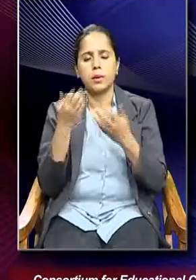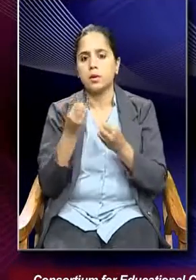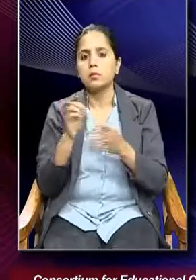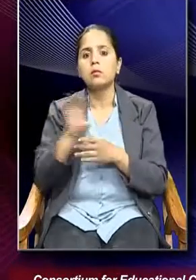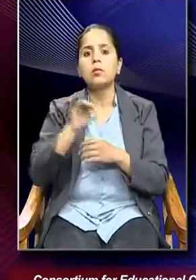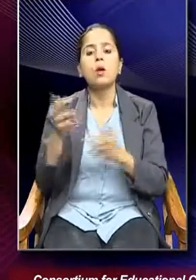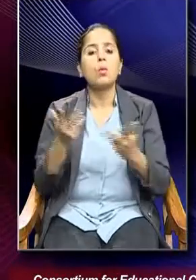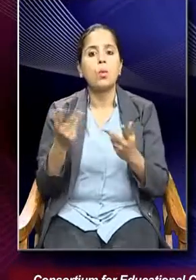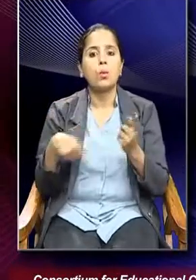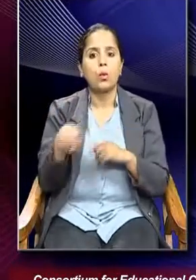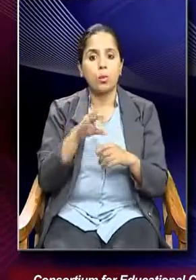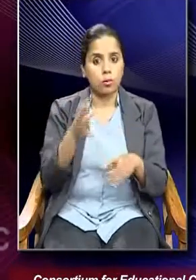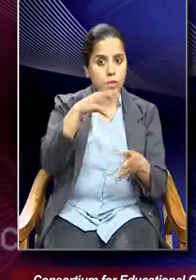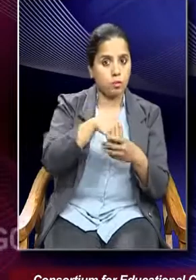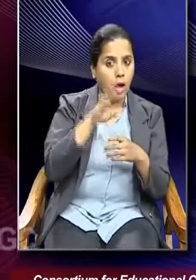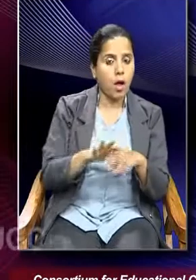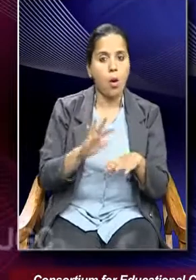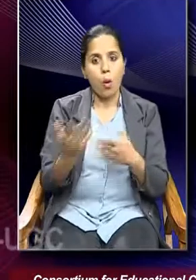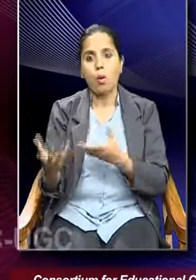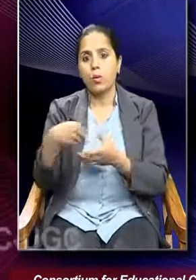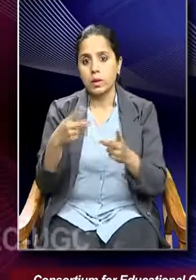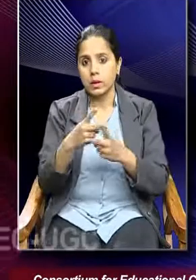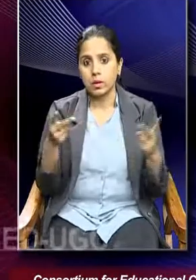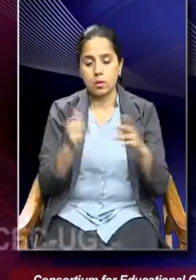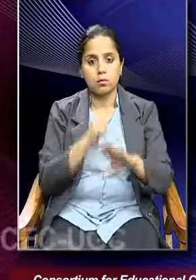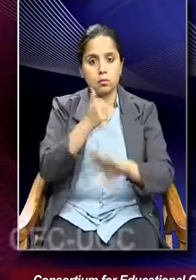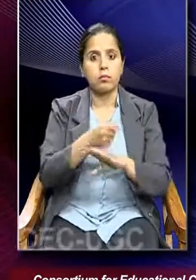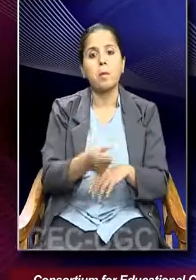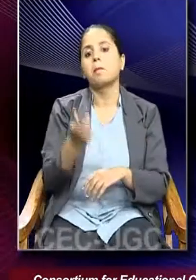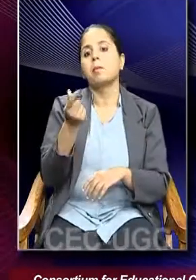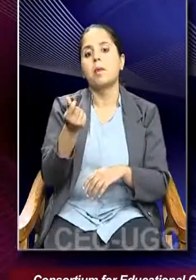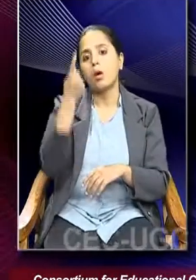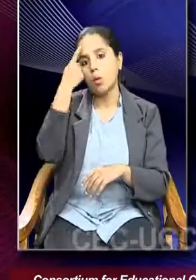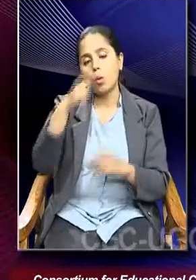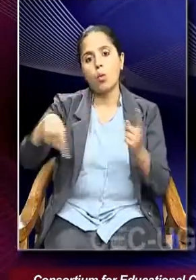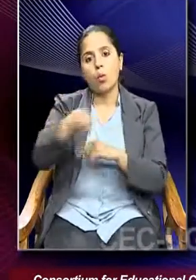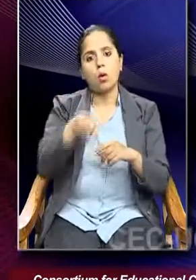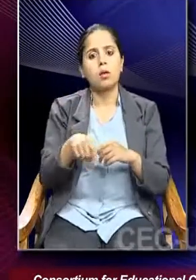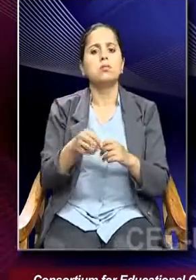it incorporates establishing a price on pollutant